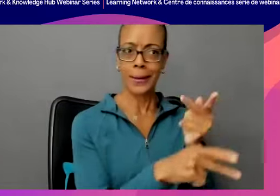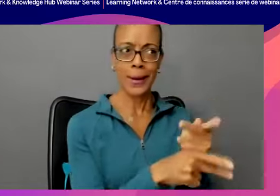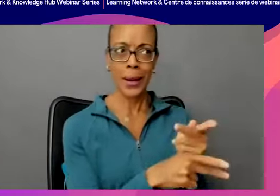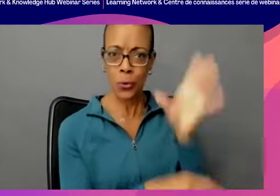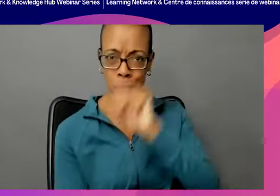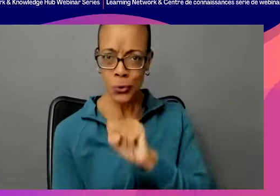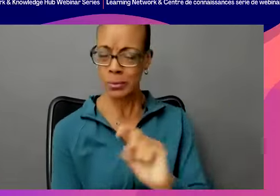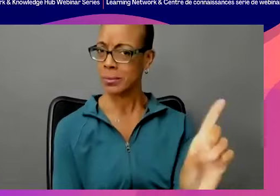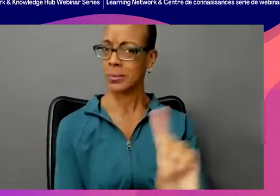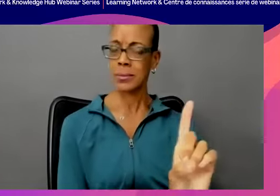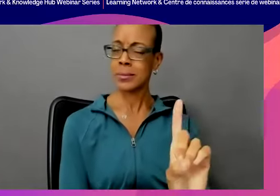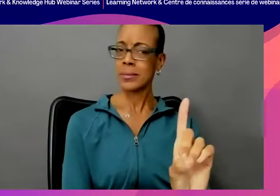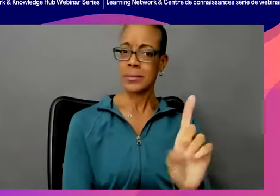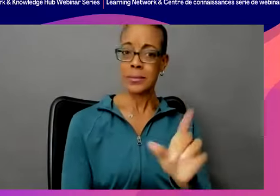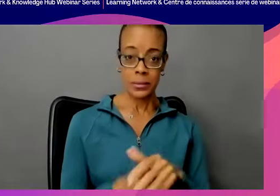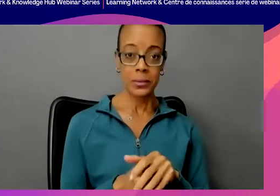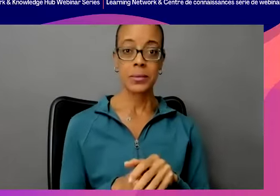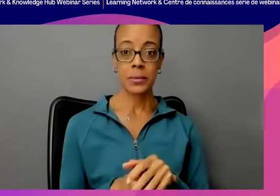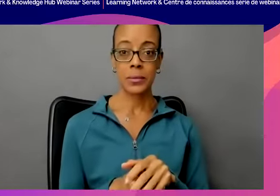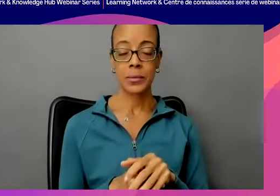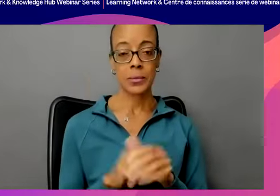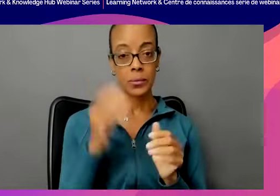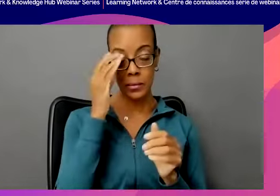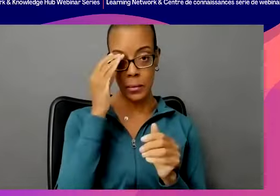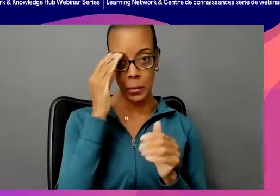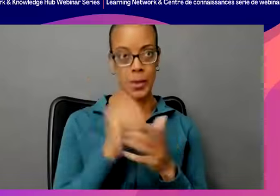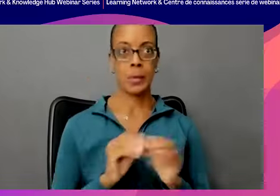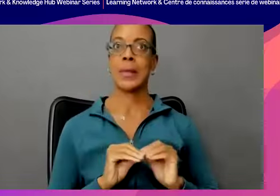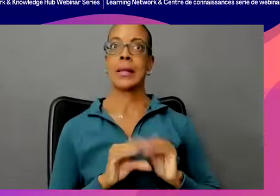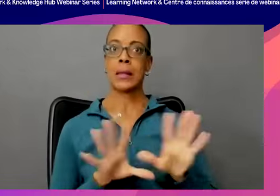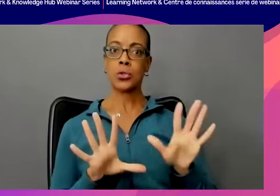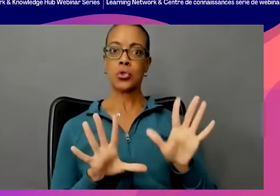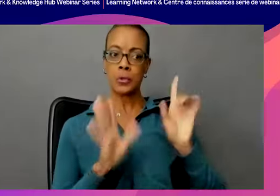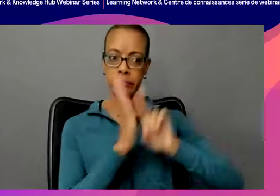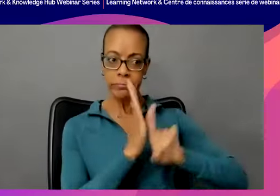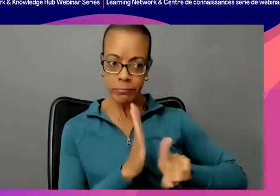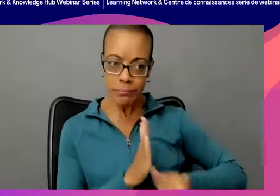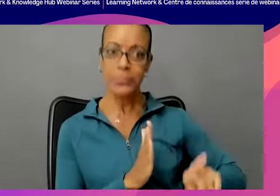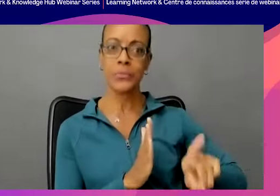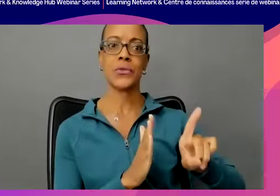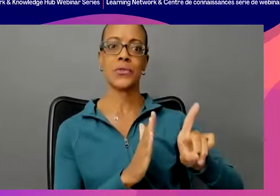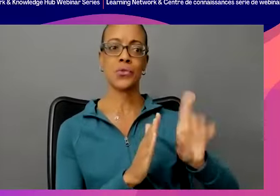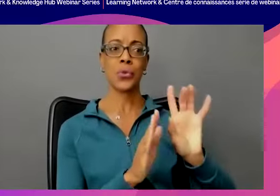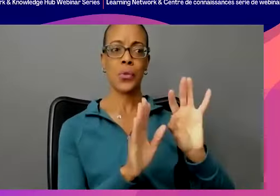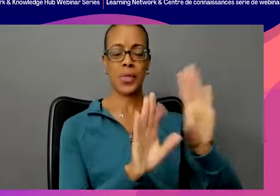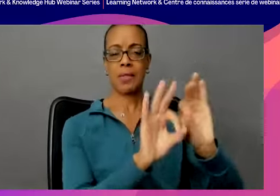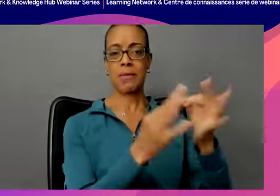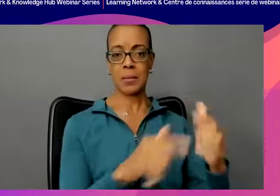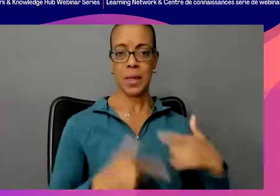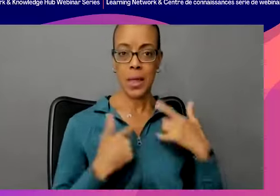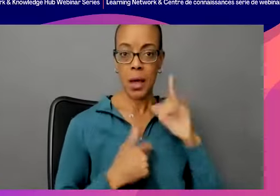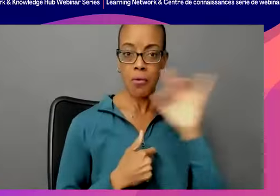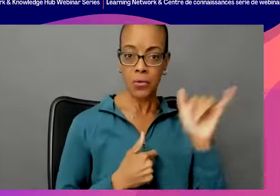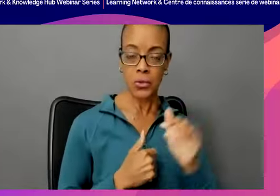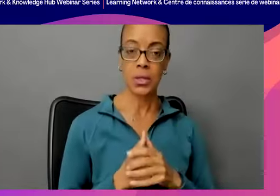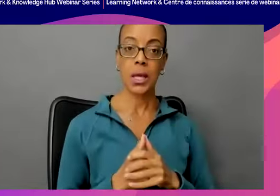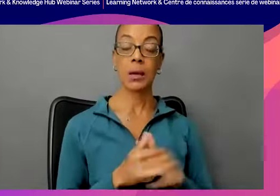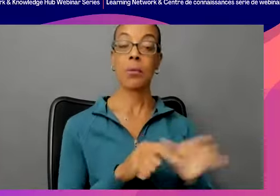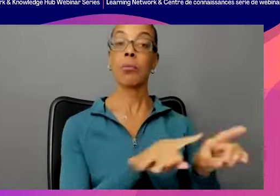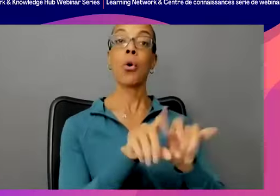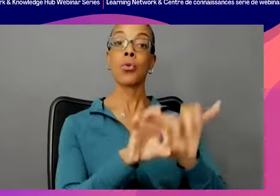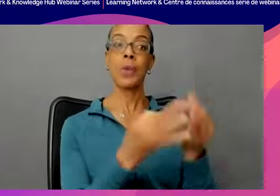we've been explicitly about the state intervention in their family lives. Families are also asking you to be transparent.